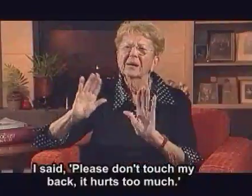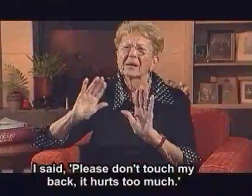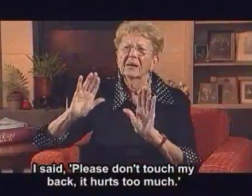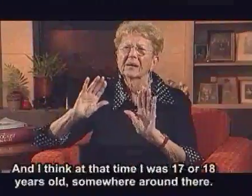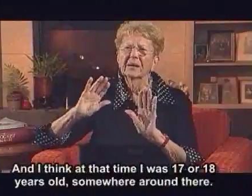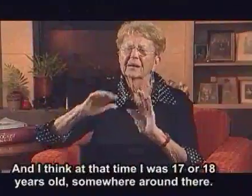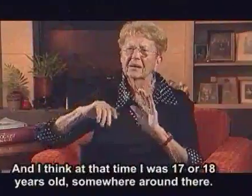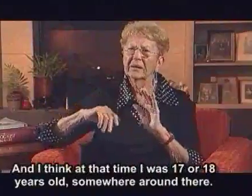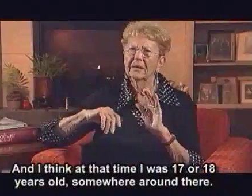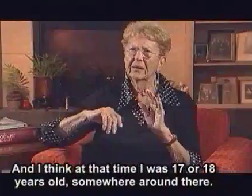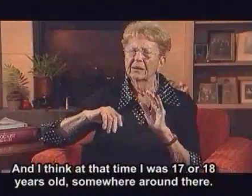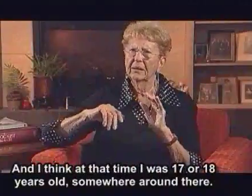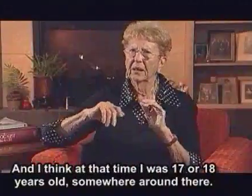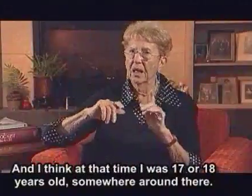much.